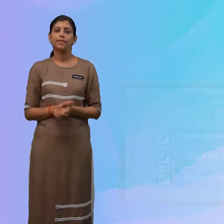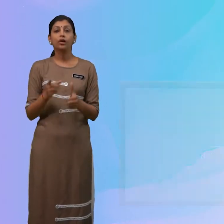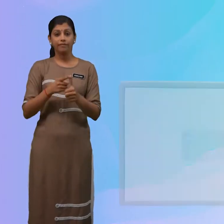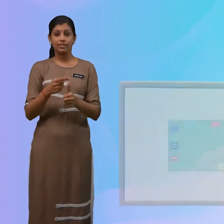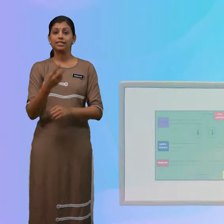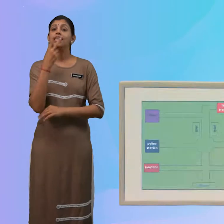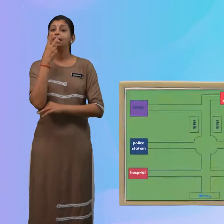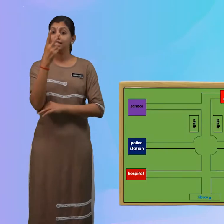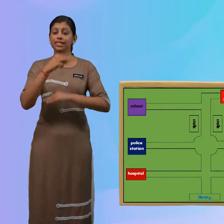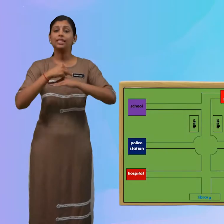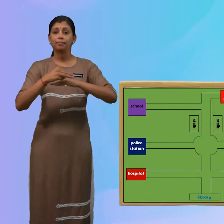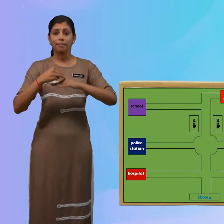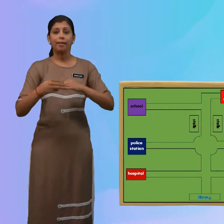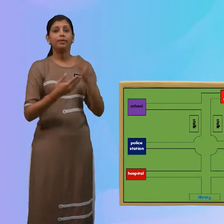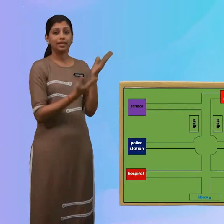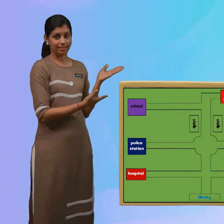Okay, first, see the map here.